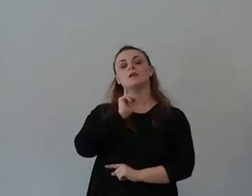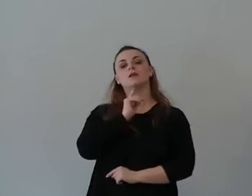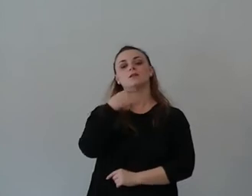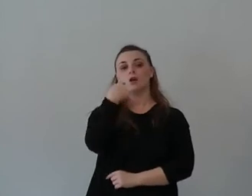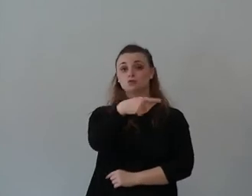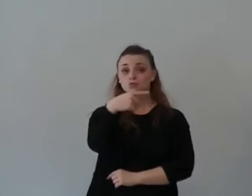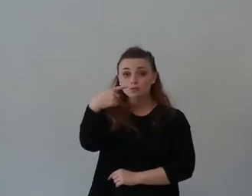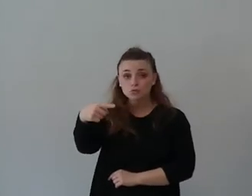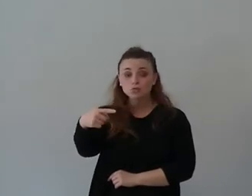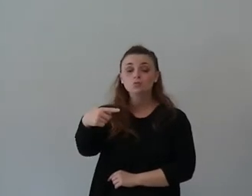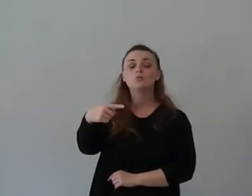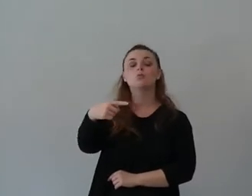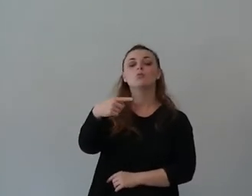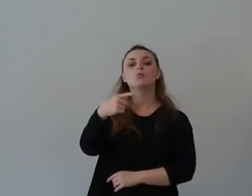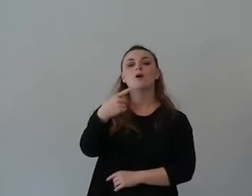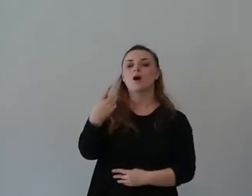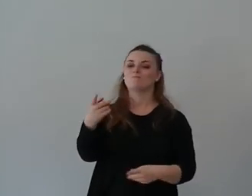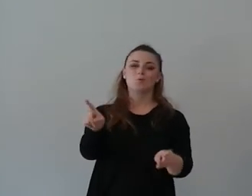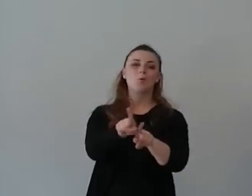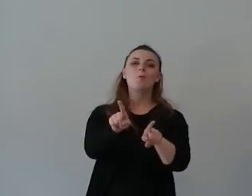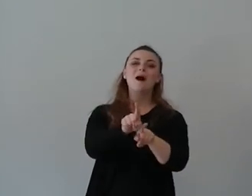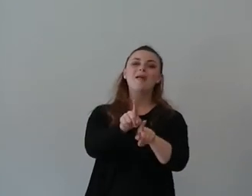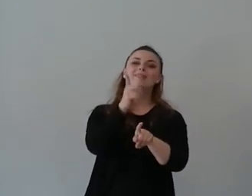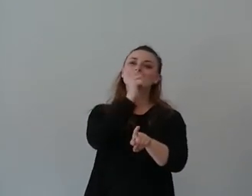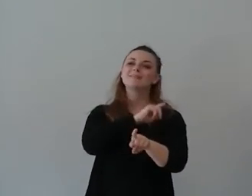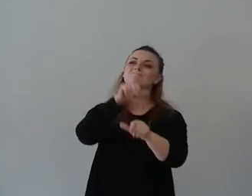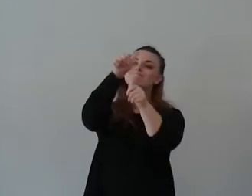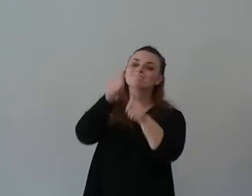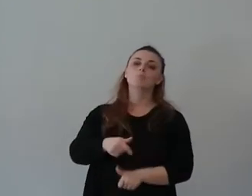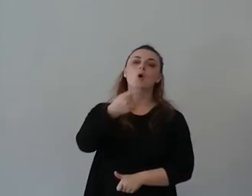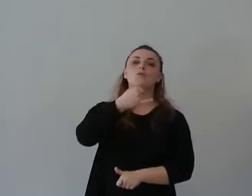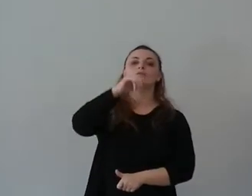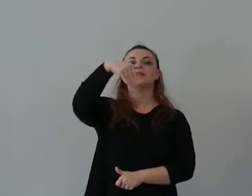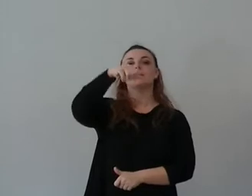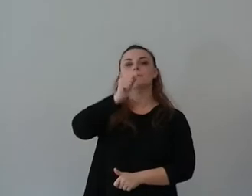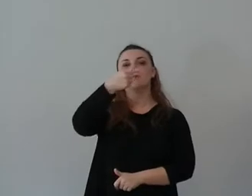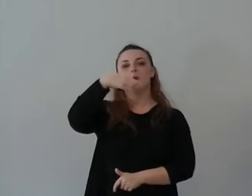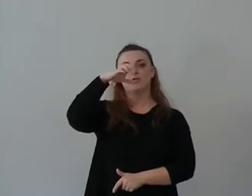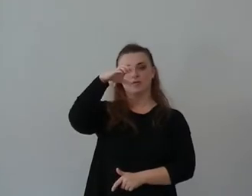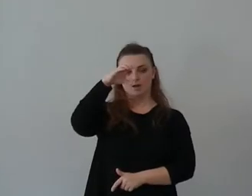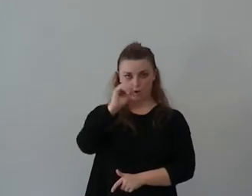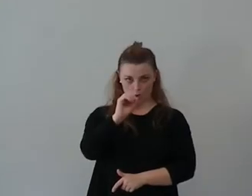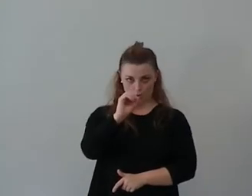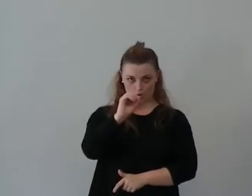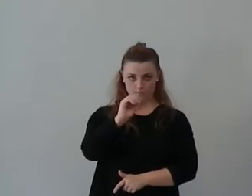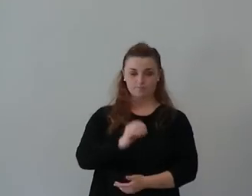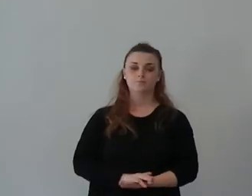quick, maybe you even want to write down one or two of the Pauls in your life as well on that post-it. Se